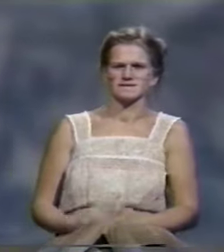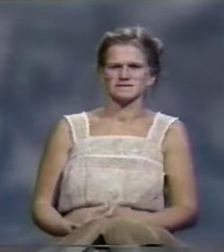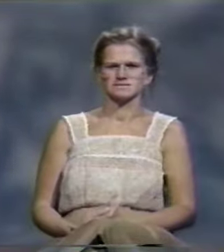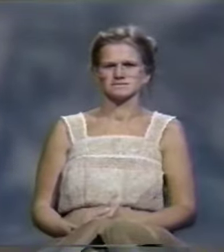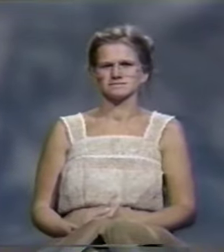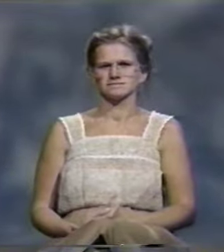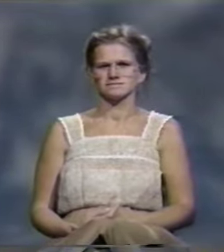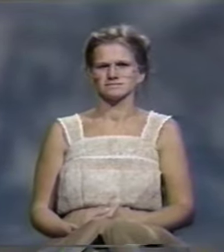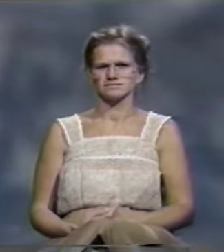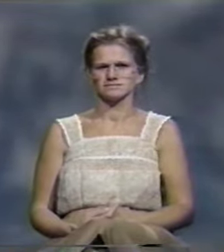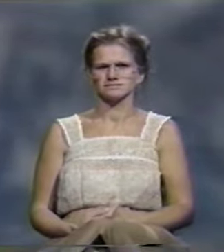To toss and turn.